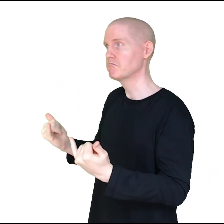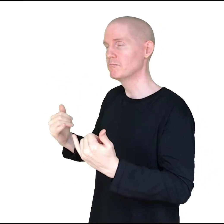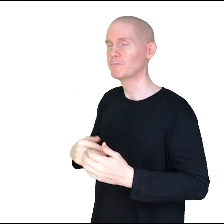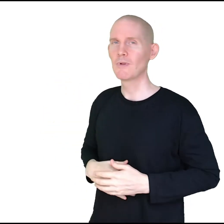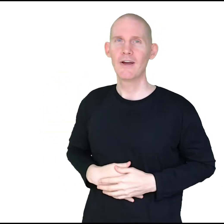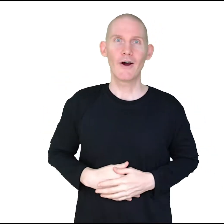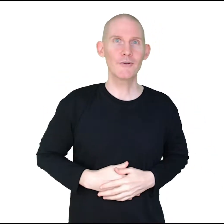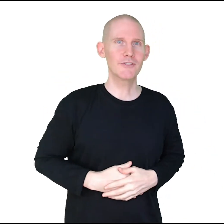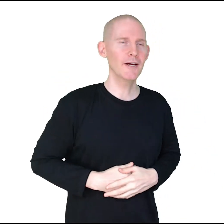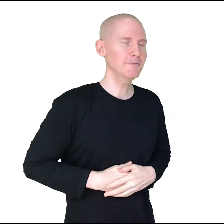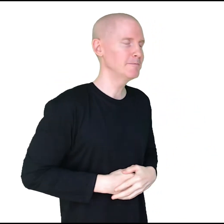Other side.